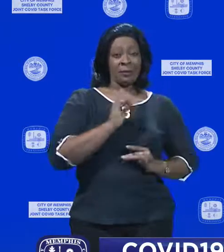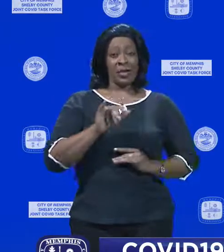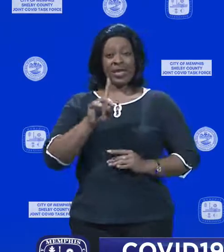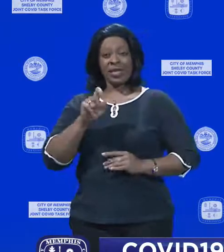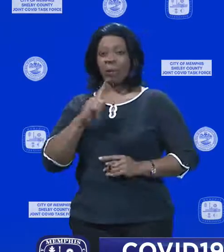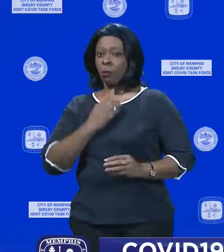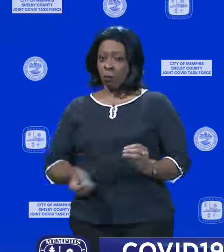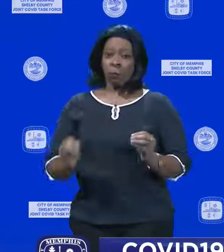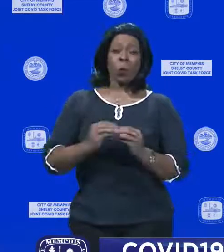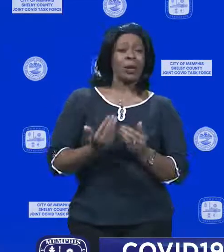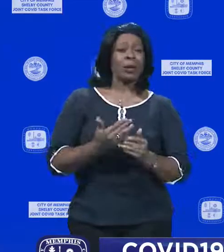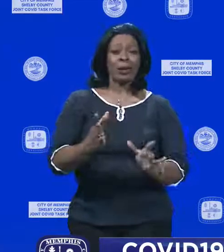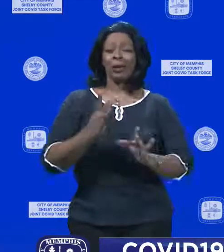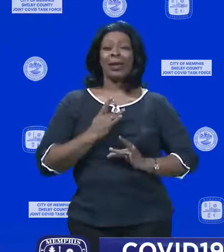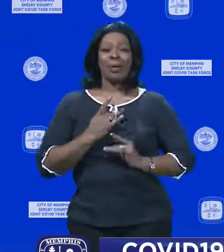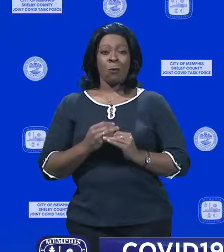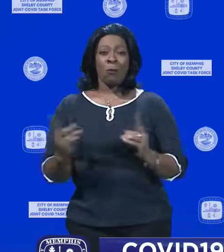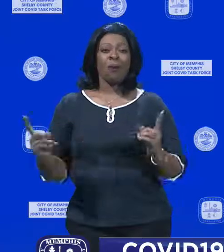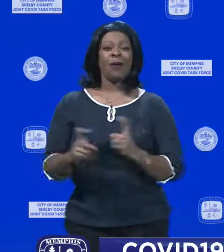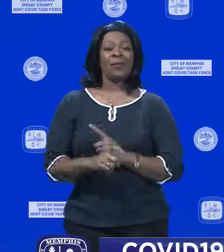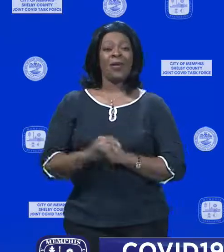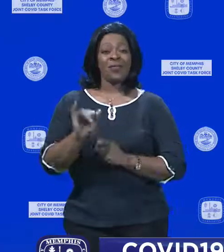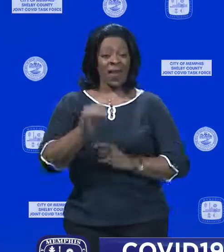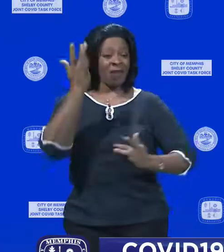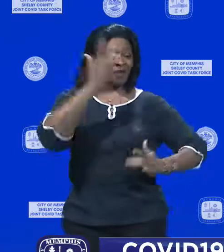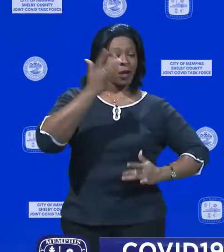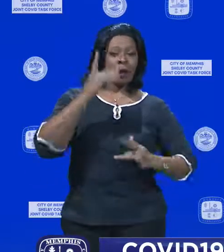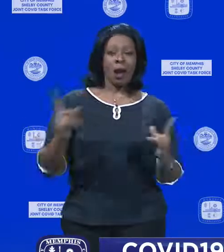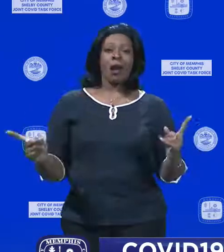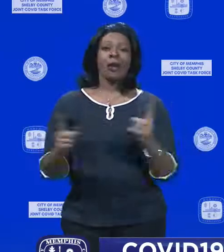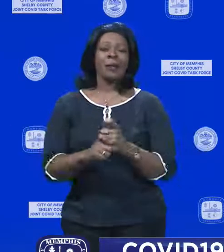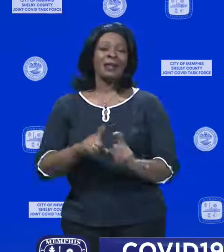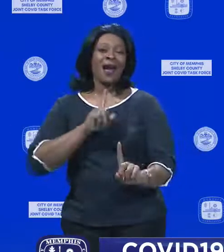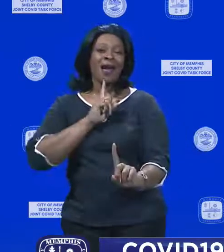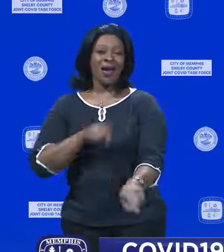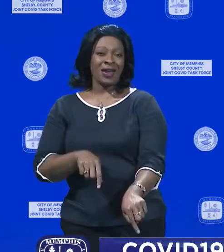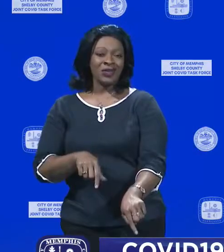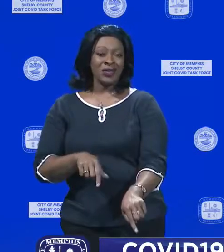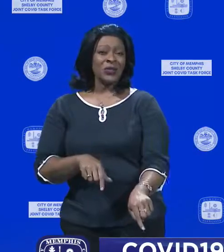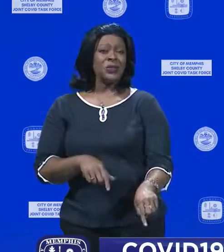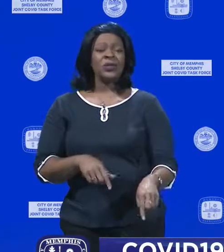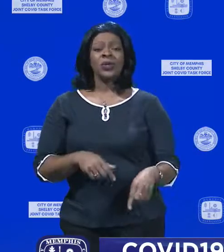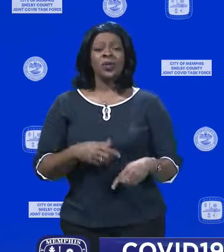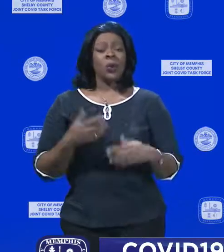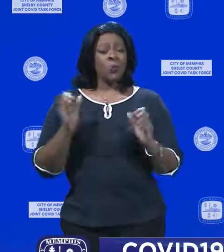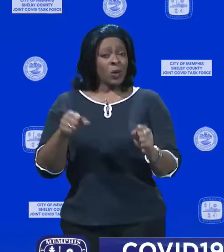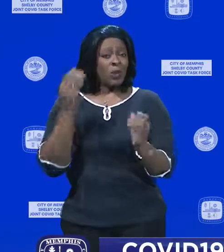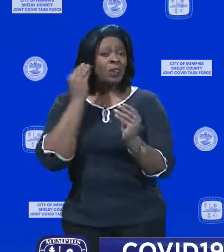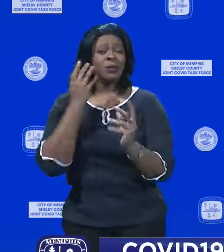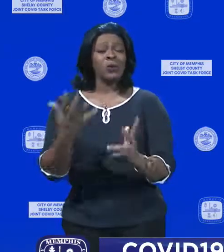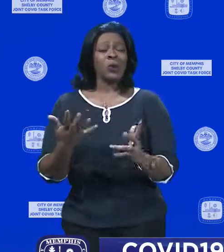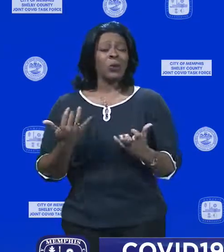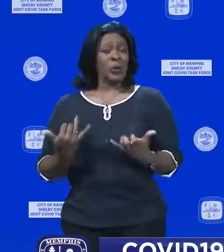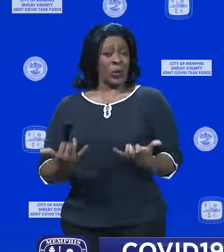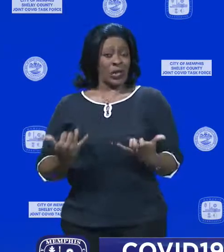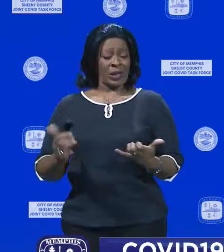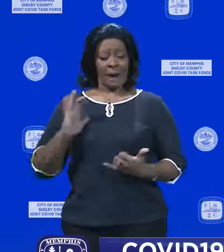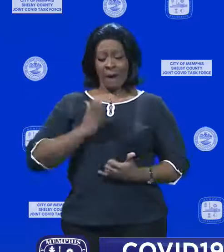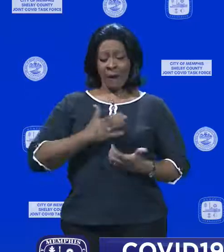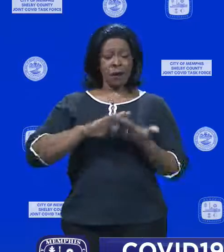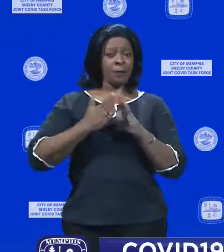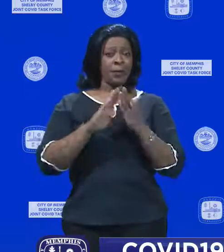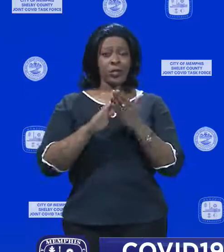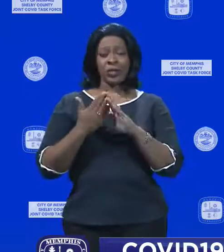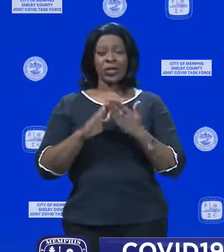variants complicate the answer to the question. What we would say, though, is right now in our